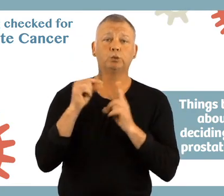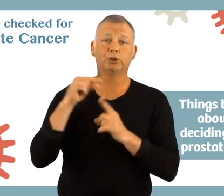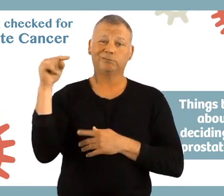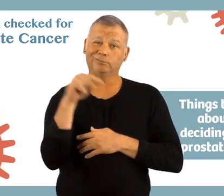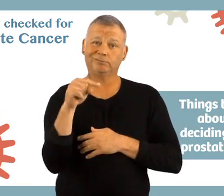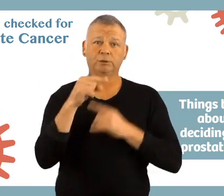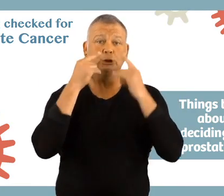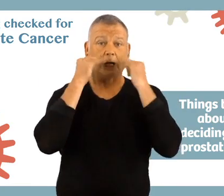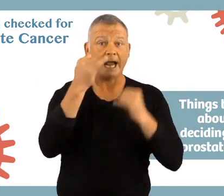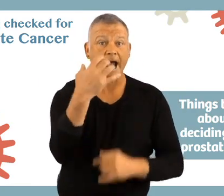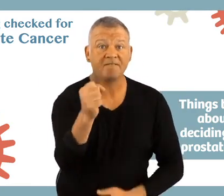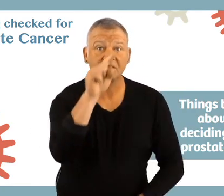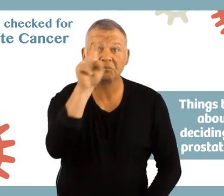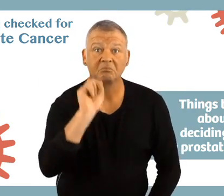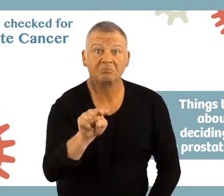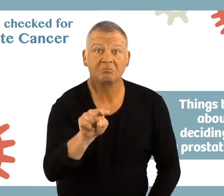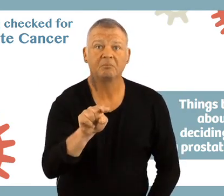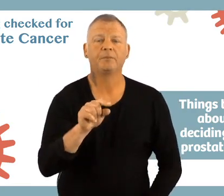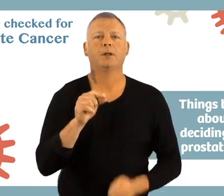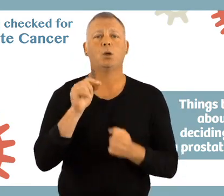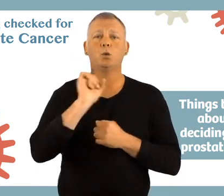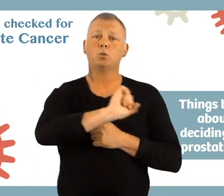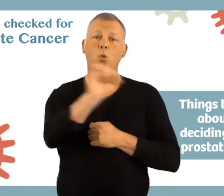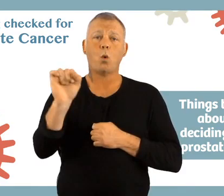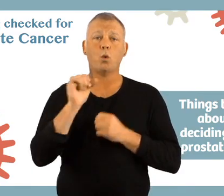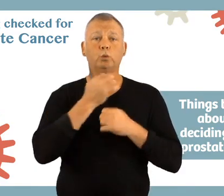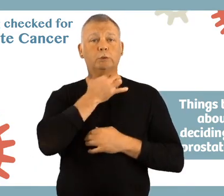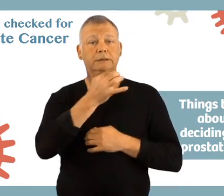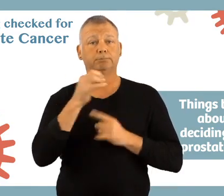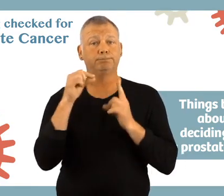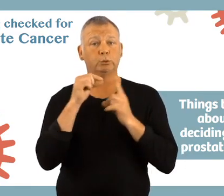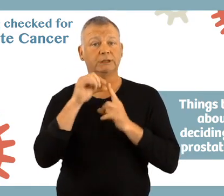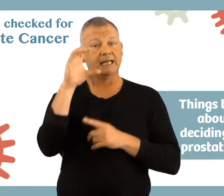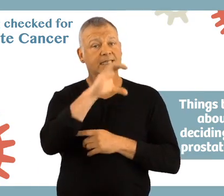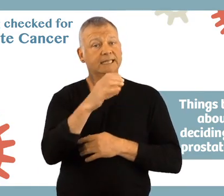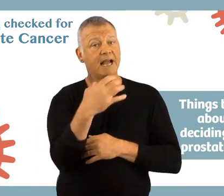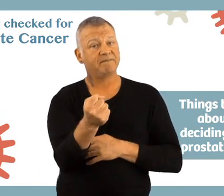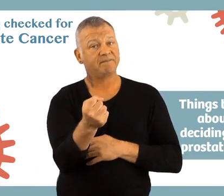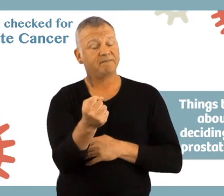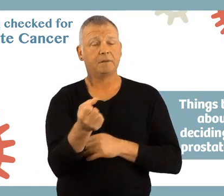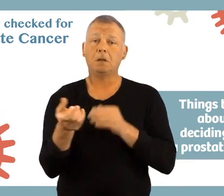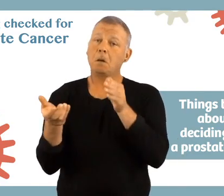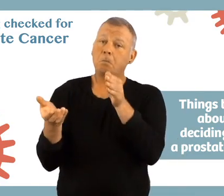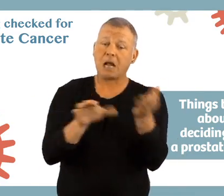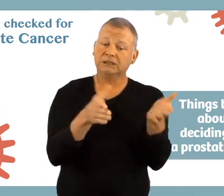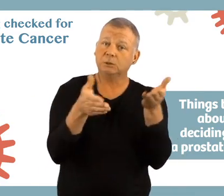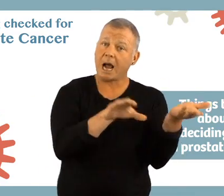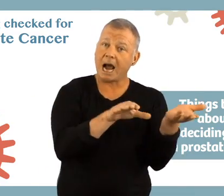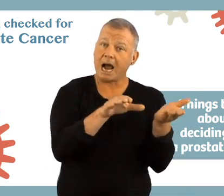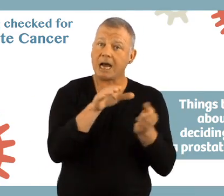A check can reduce your risk of dying from prostate cancer because the cancer can usually be cured if it is found